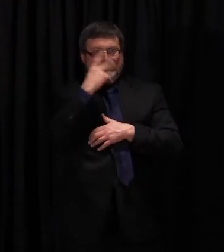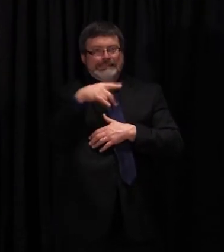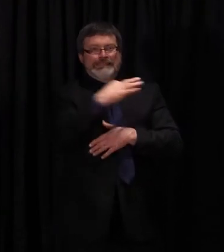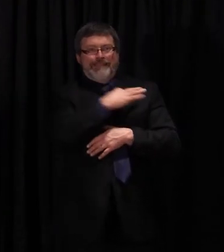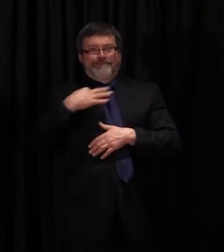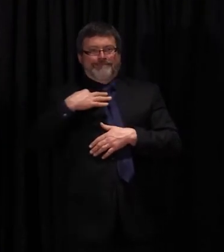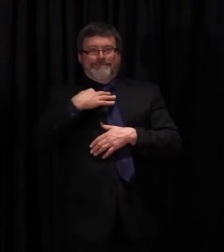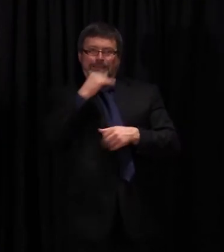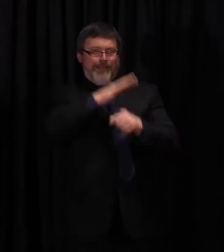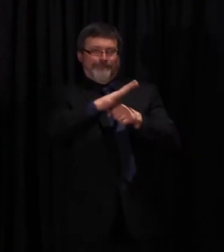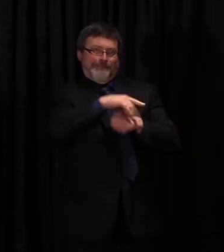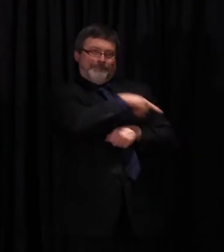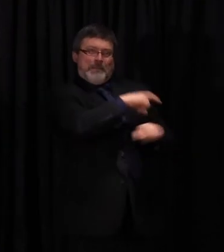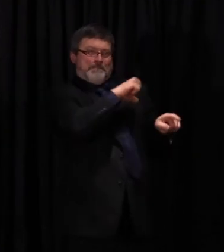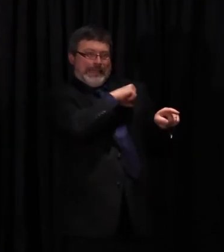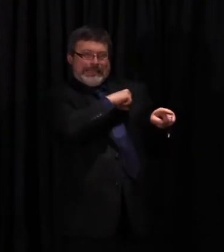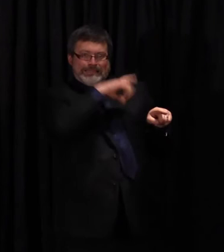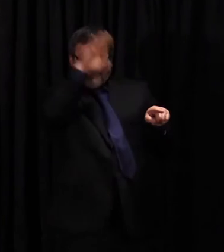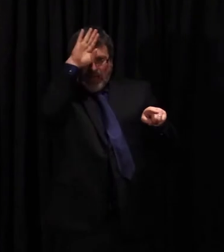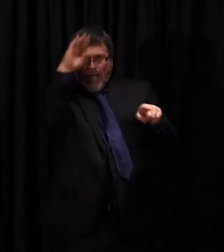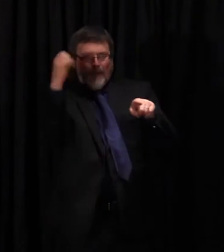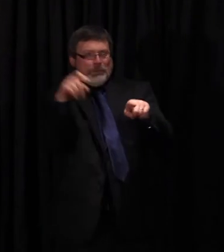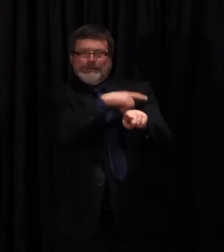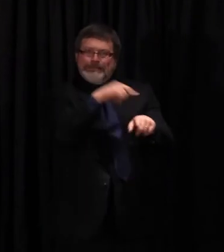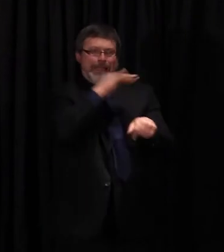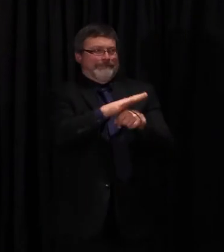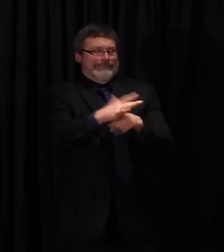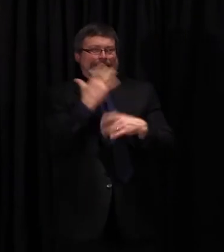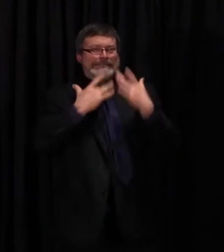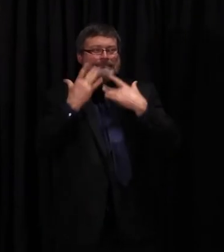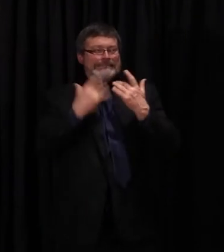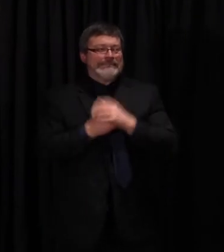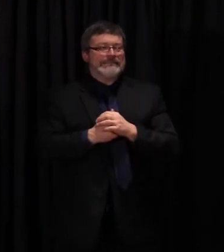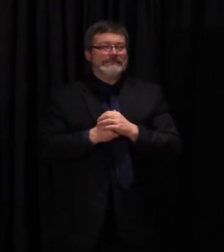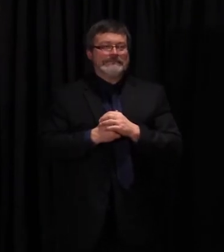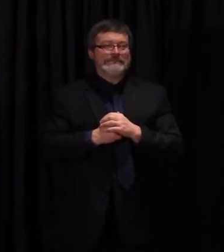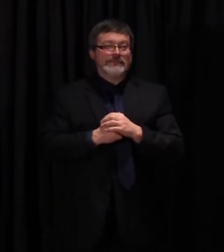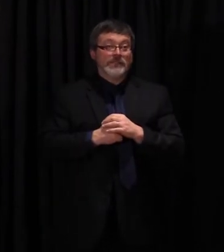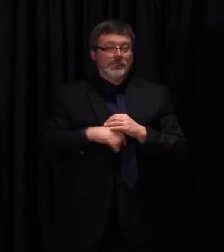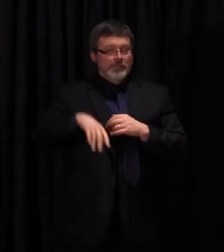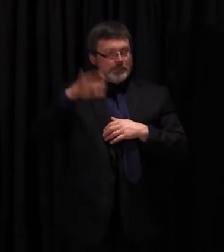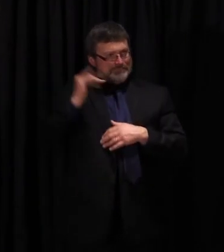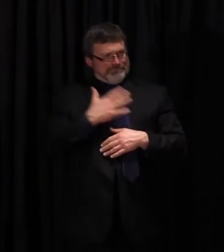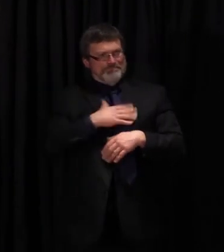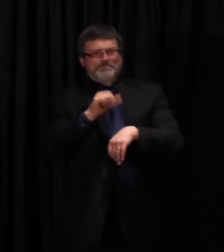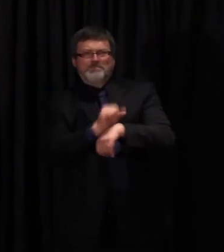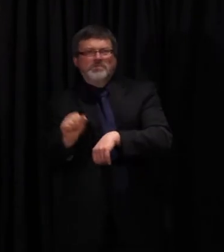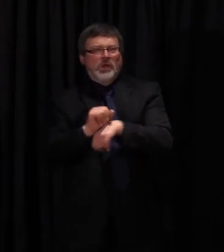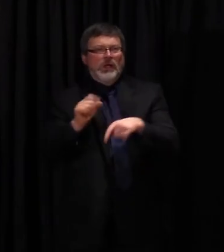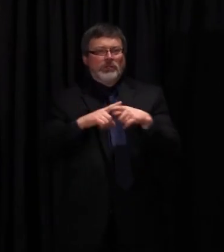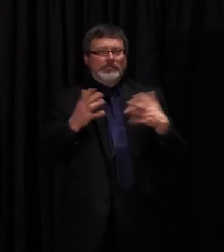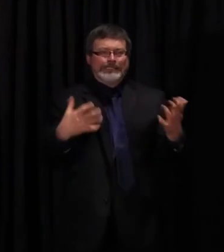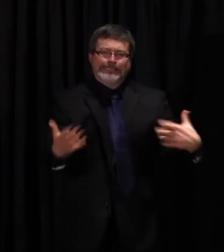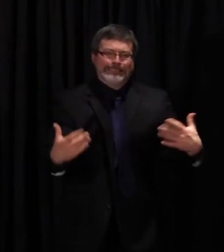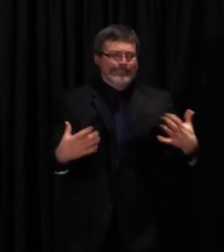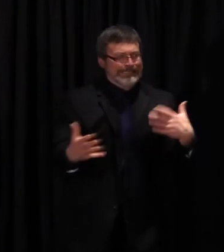The work we're doing to continuously improve fair and impartial policing is necessary and important.